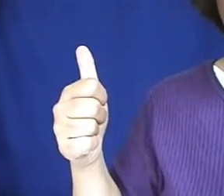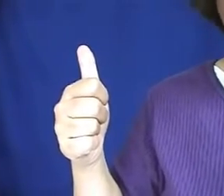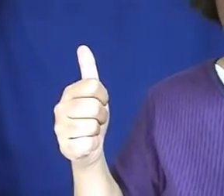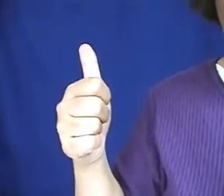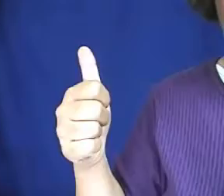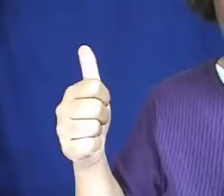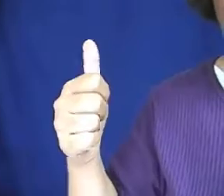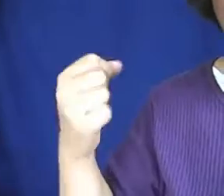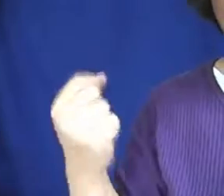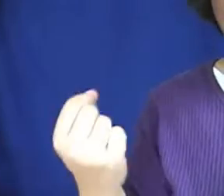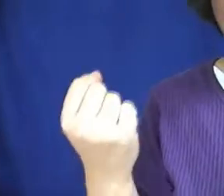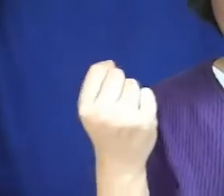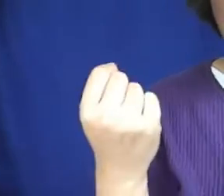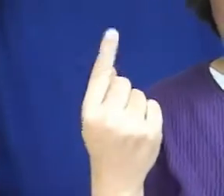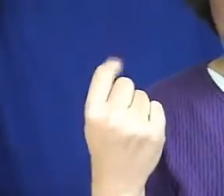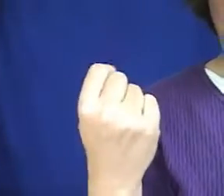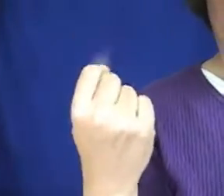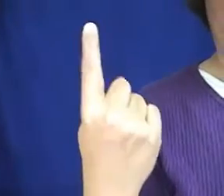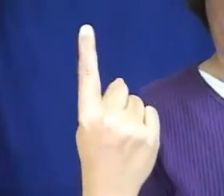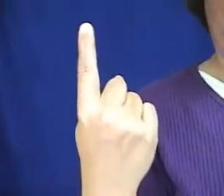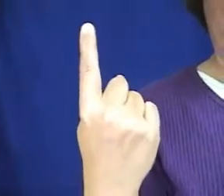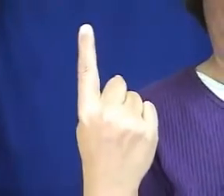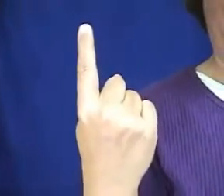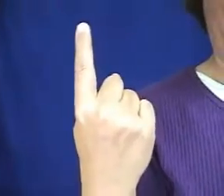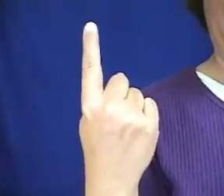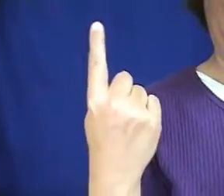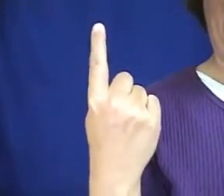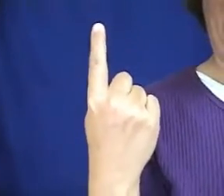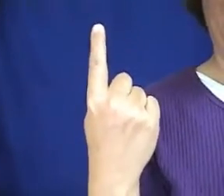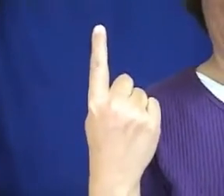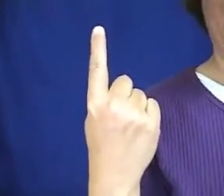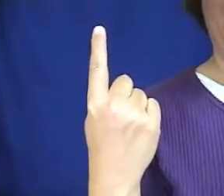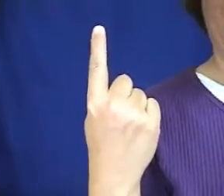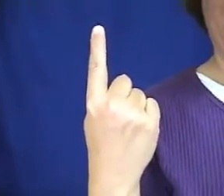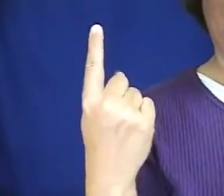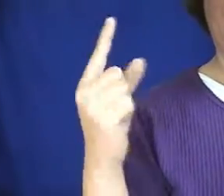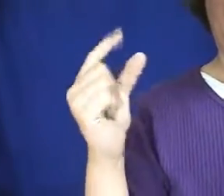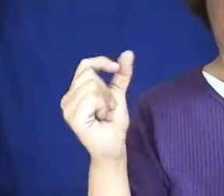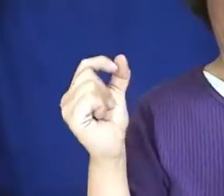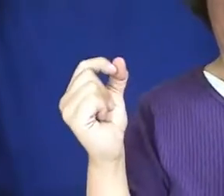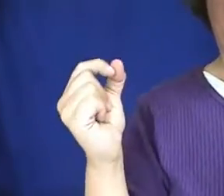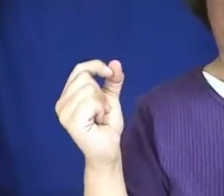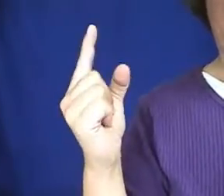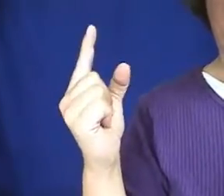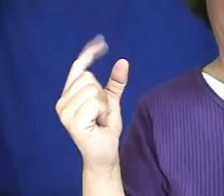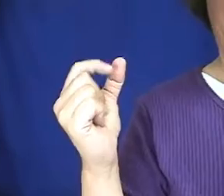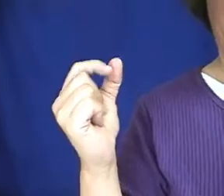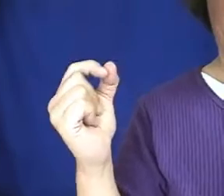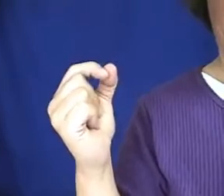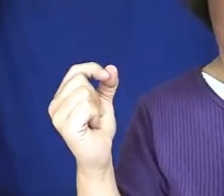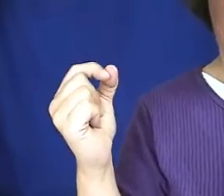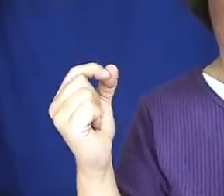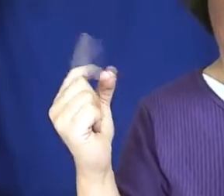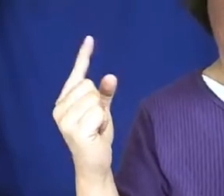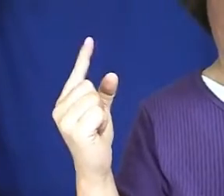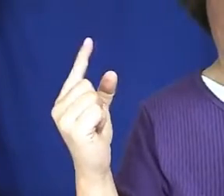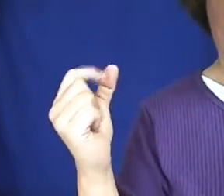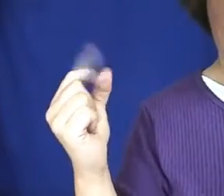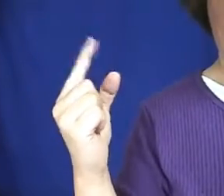eccentricities, shall we say. 11, the palm is back toward the shoulder. It's like the sign understand.